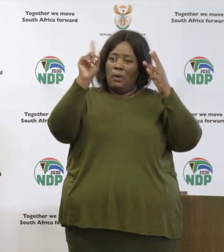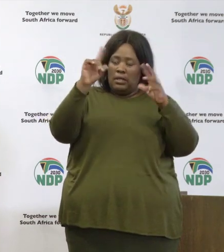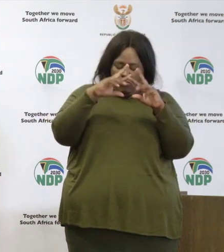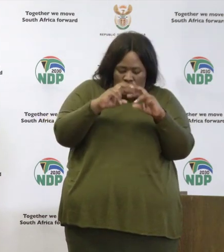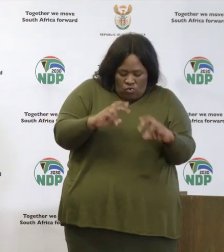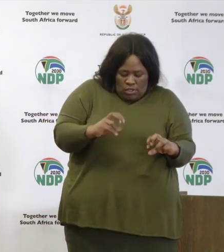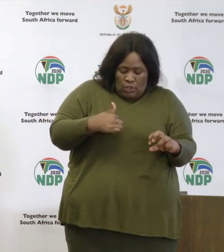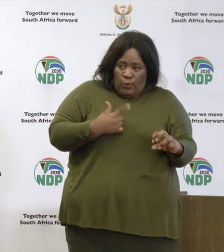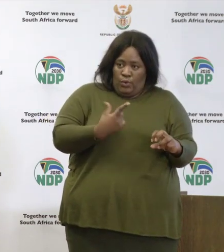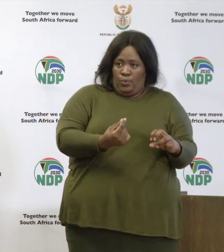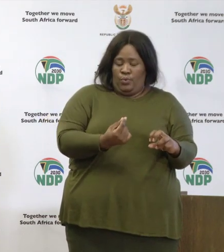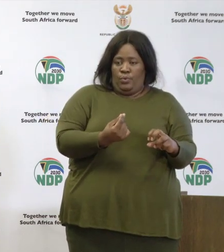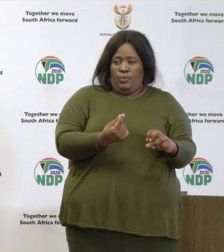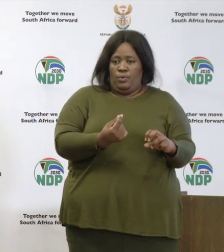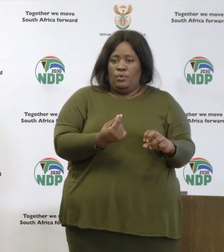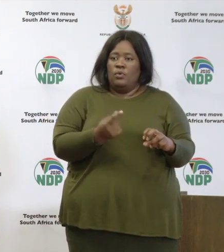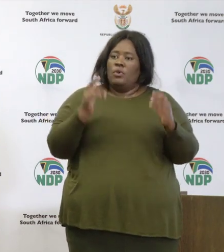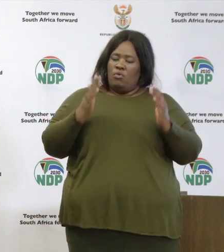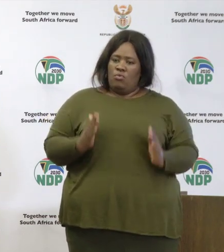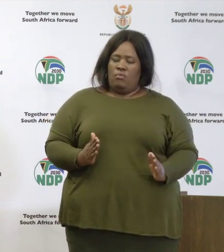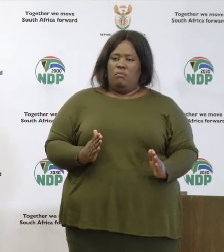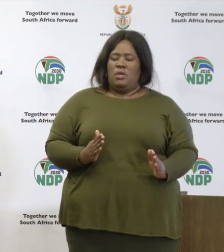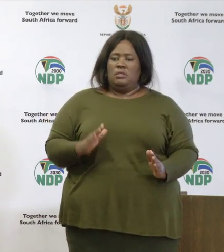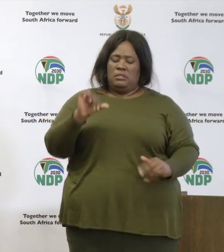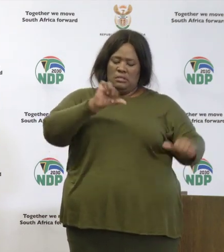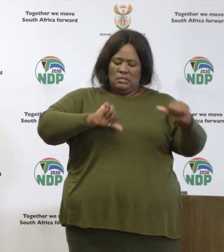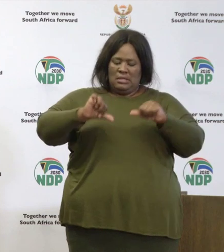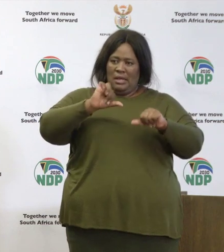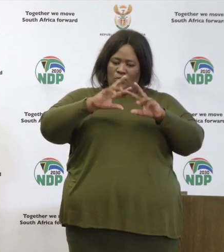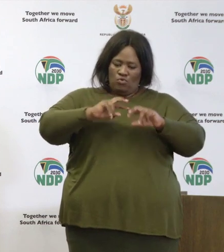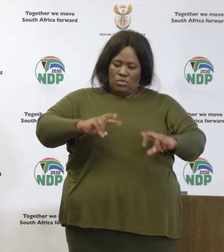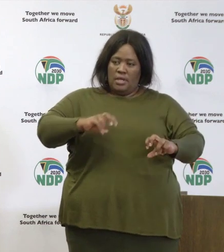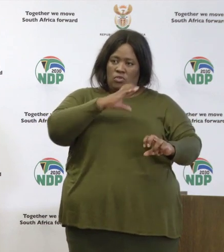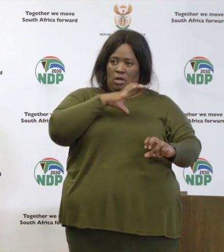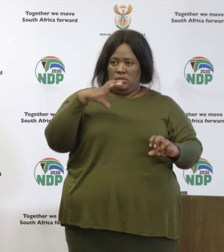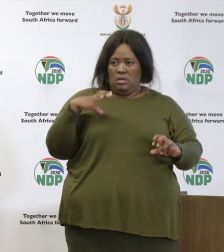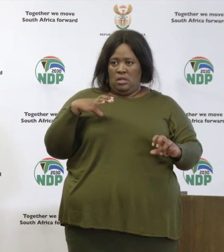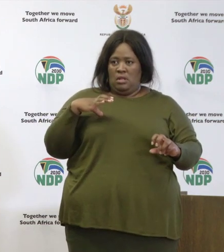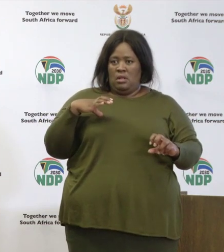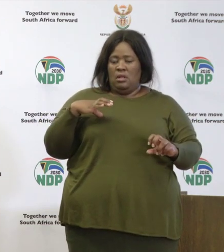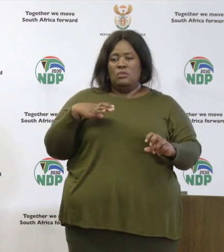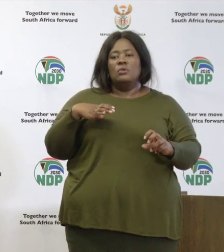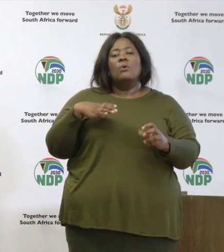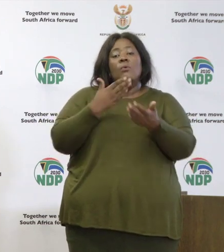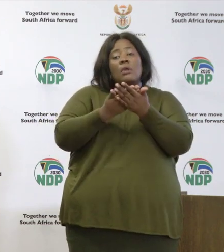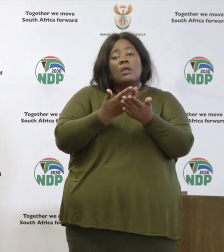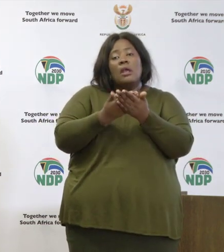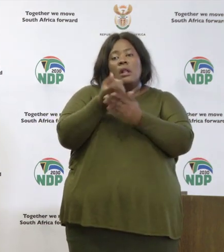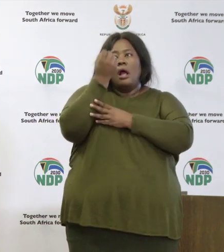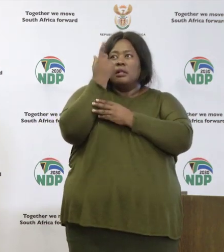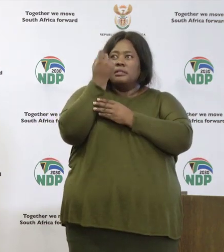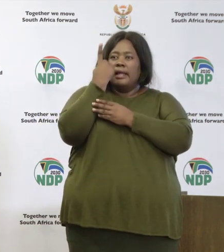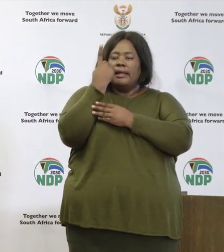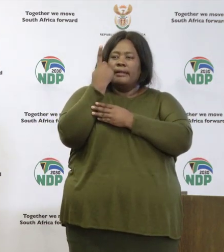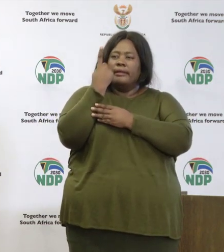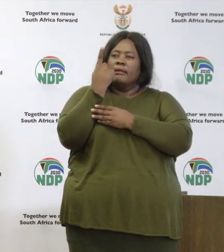doing through the Human Sciences Research Council, a survey to better understand current behaviors